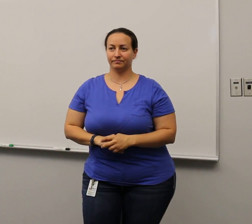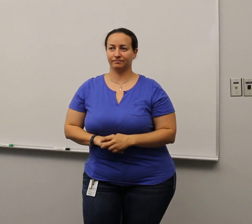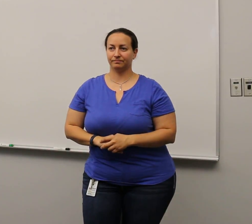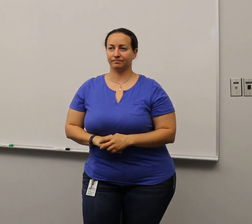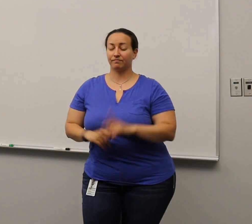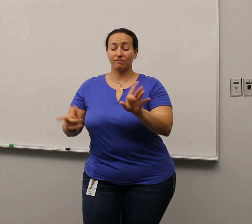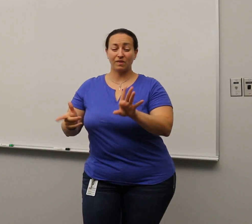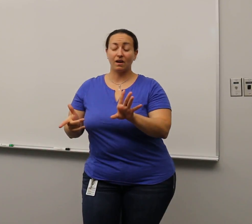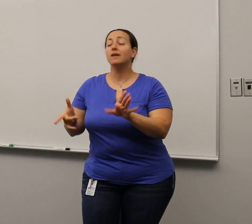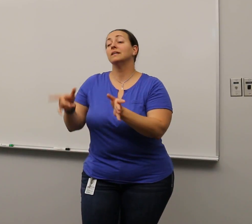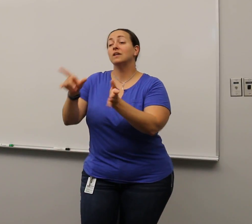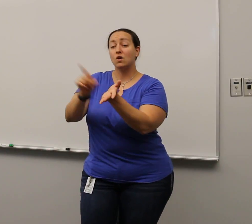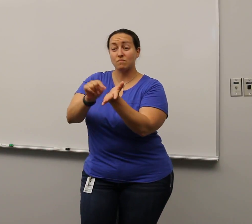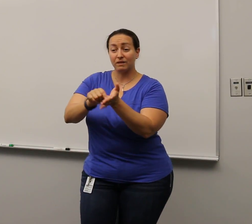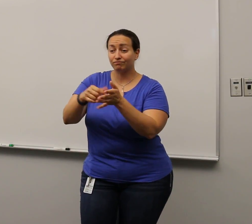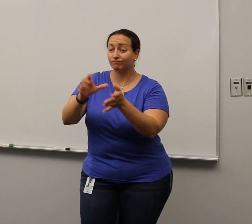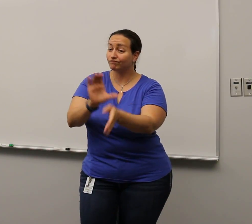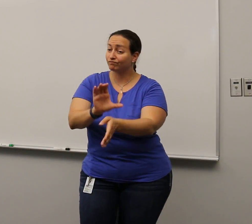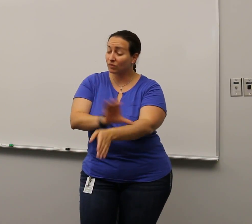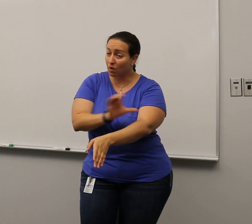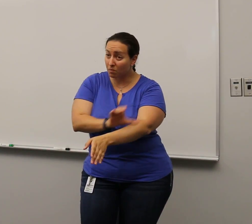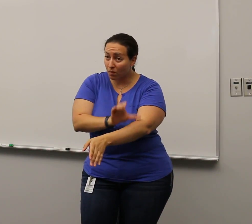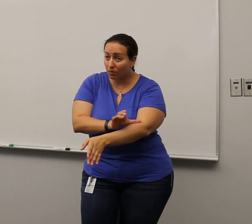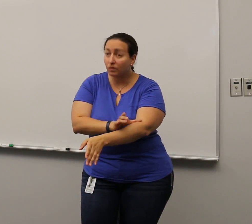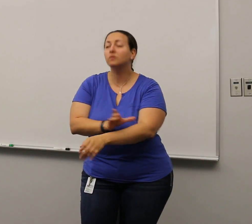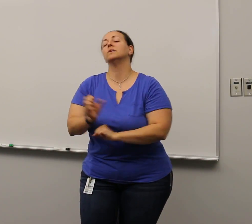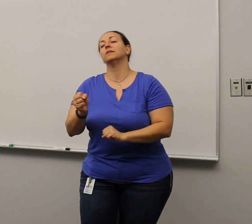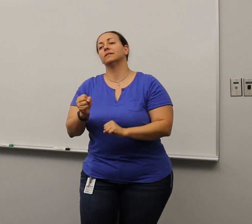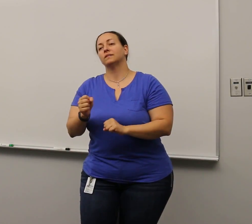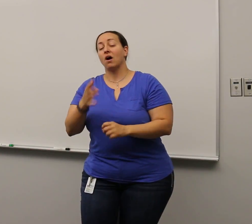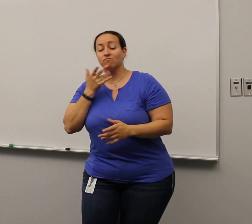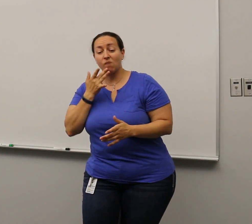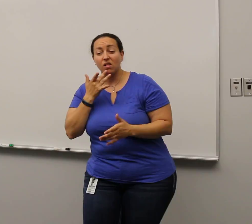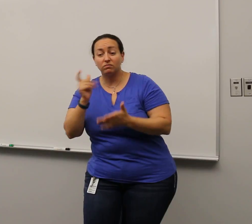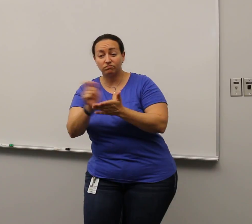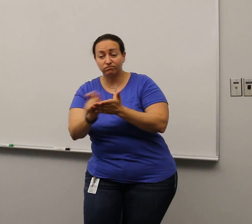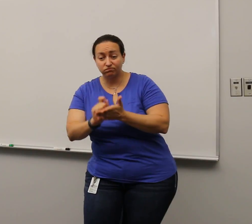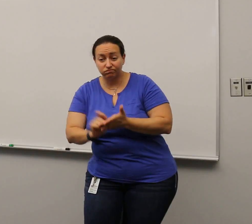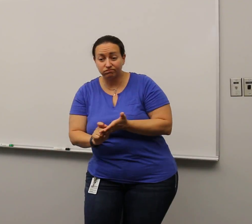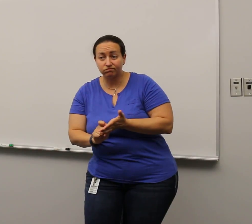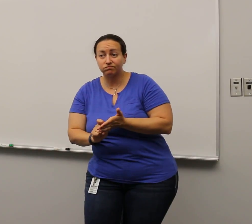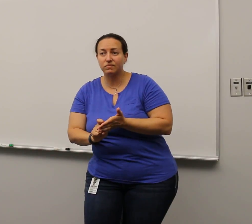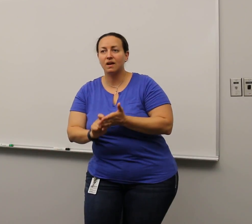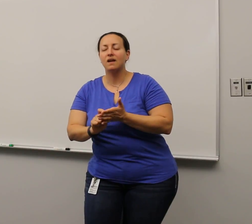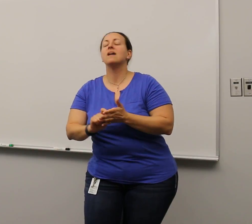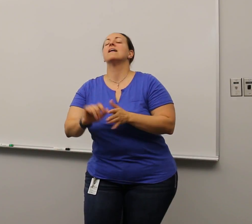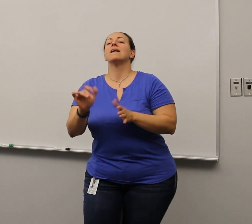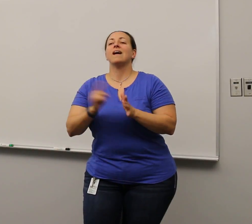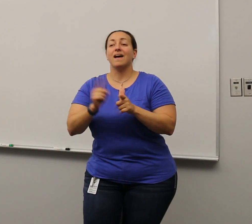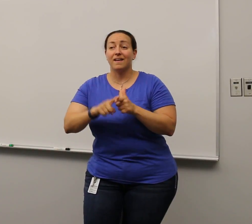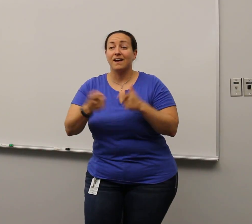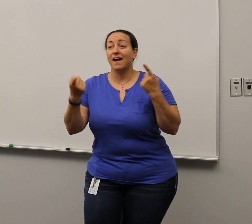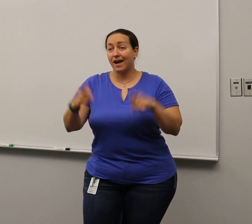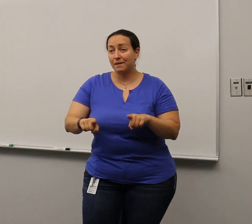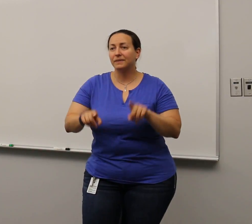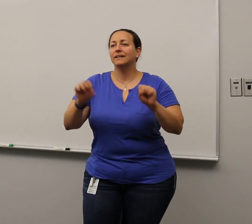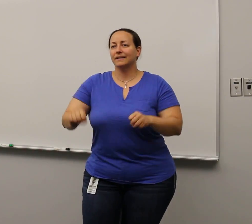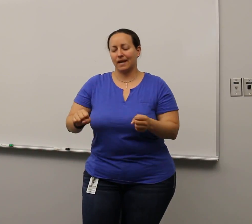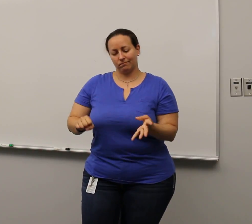some templates, glue them directly on the poster board, cut them out, and raise the teeth up so that they mesh appropriately when you put them